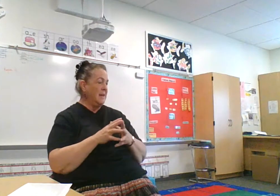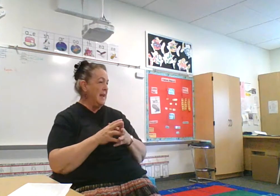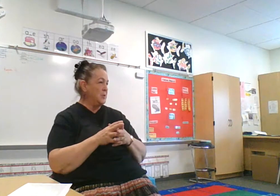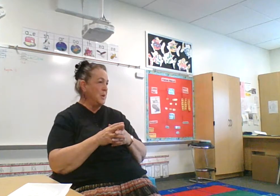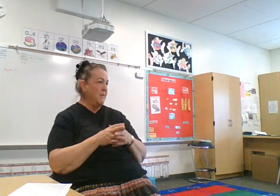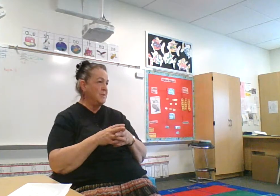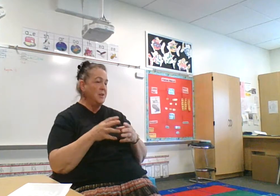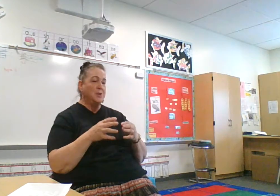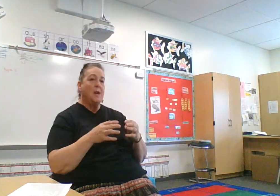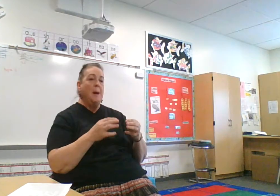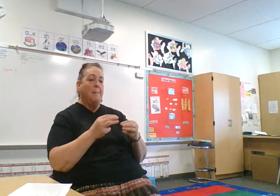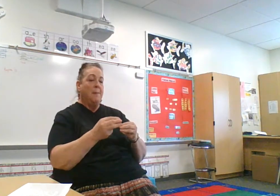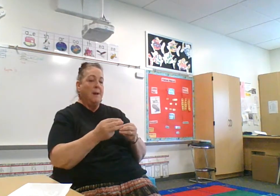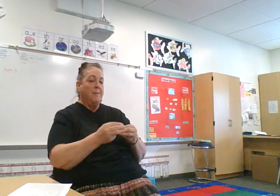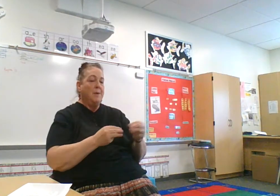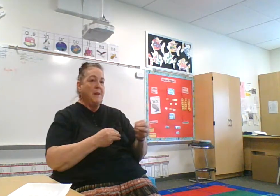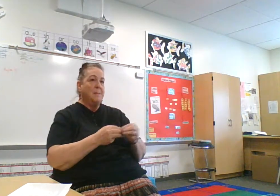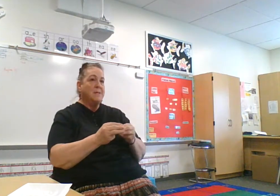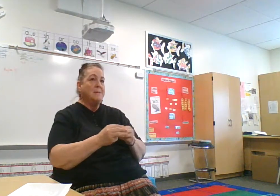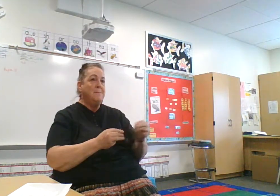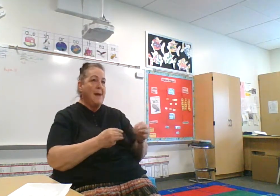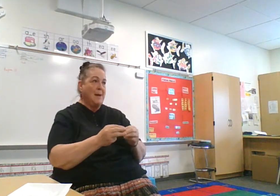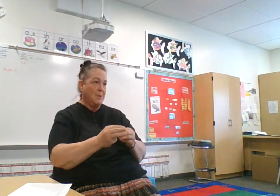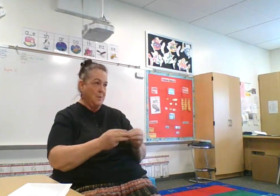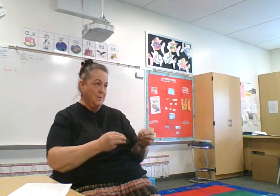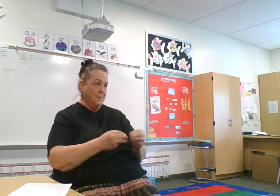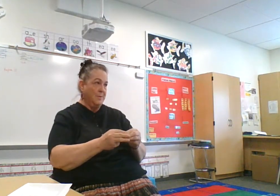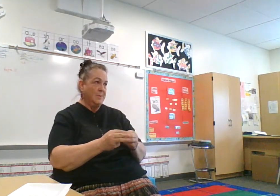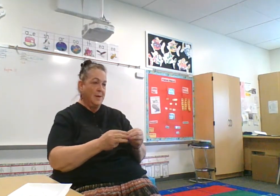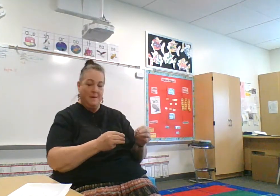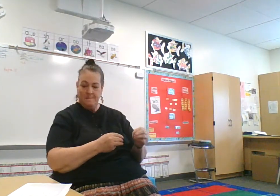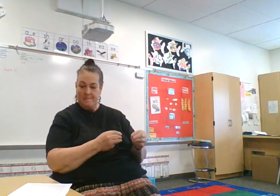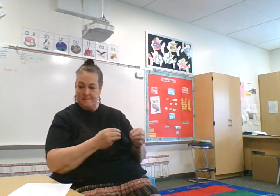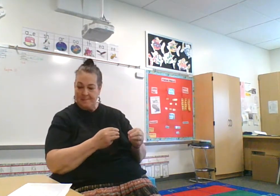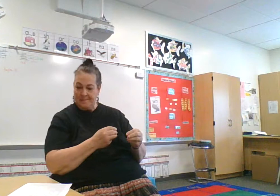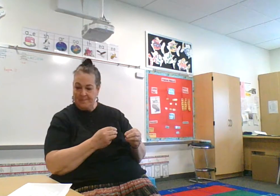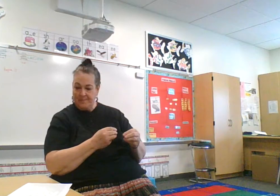casual conversation. But with M's is matter. Okay?